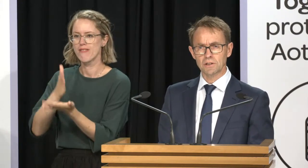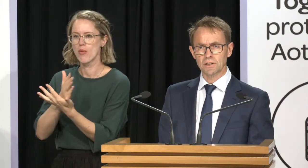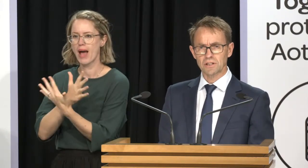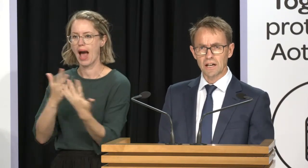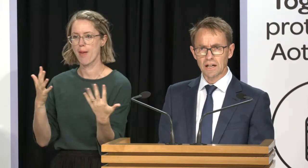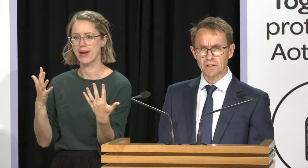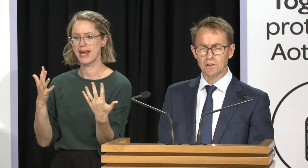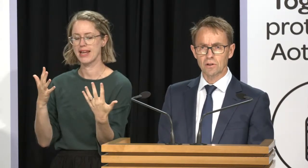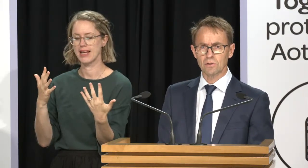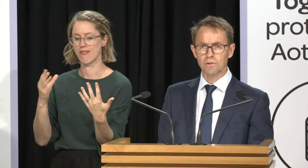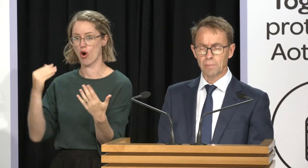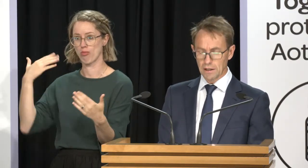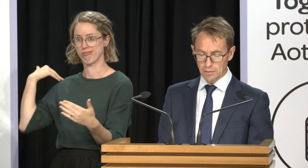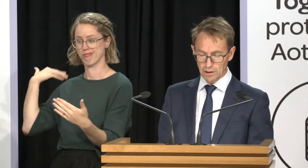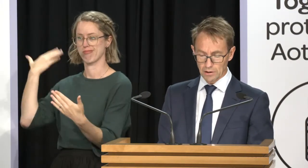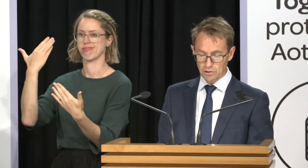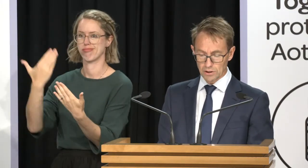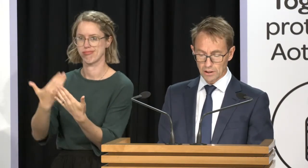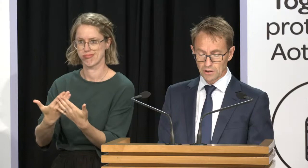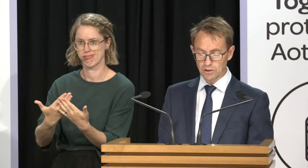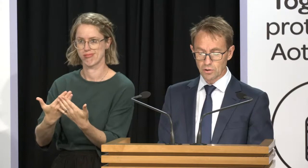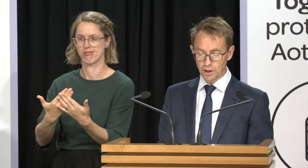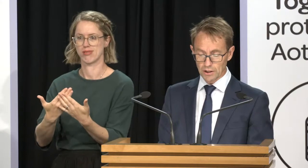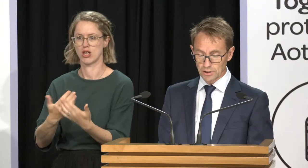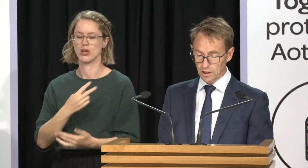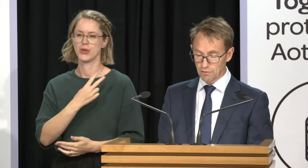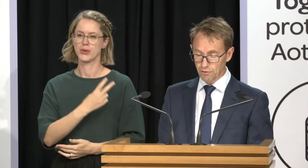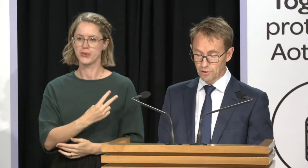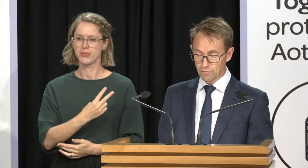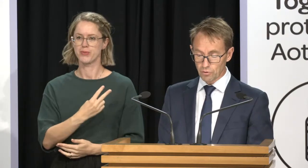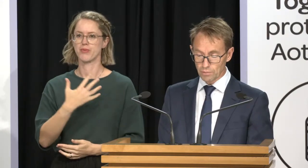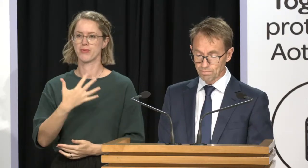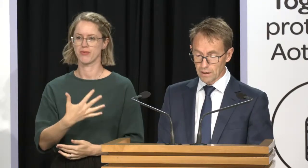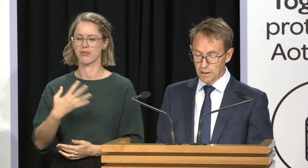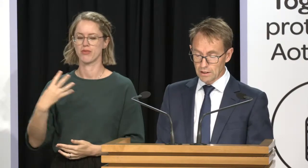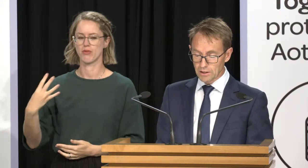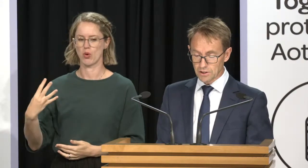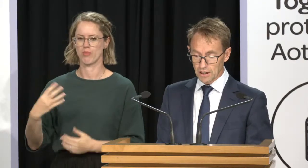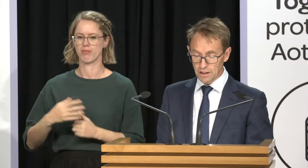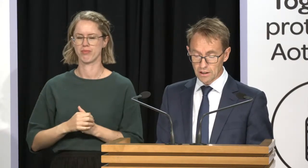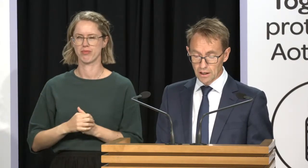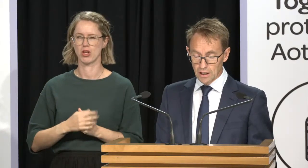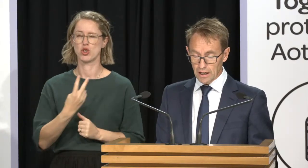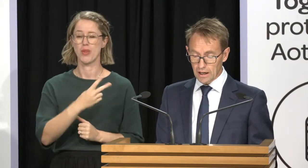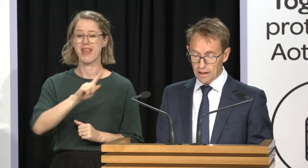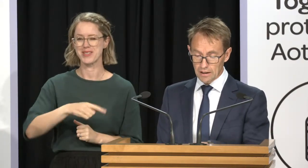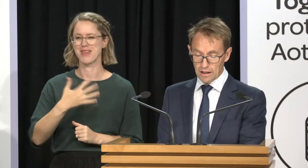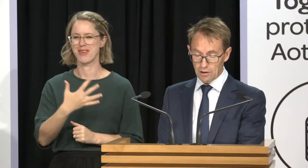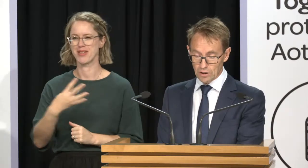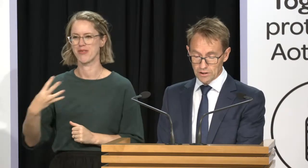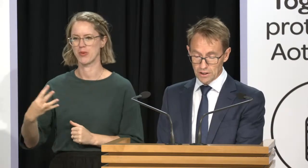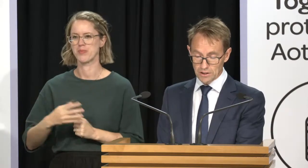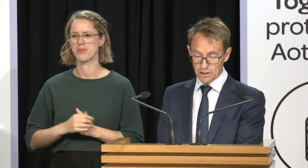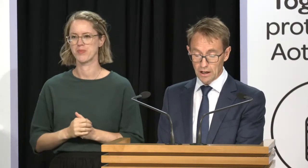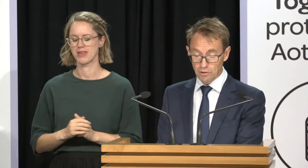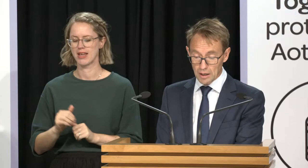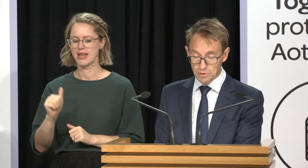cases since the start of the pandemic in New Zealand is 2,054. Yesterday,